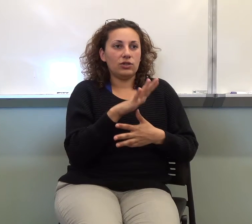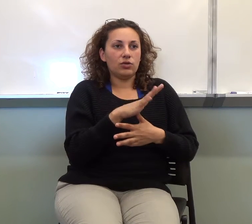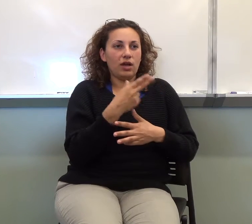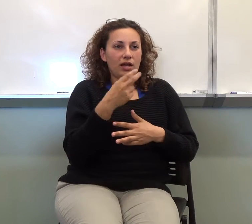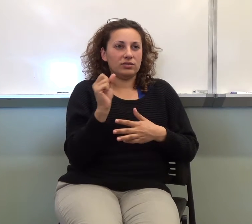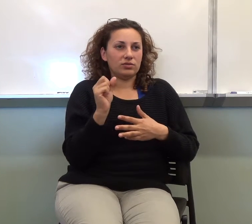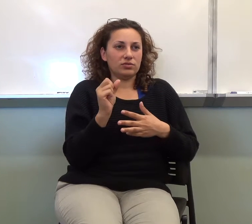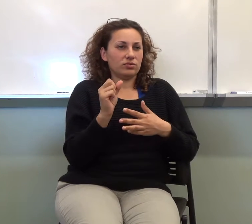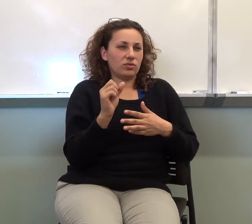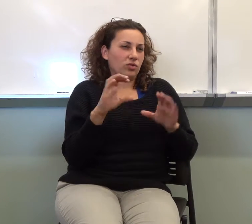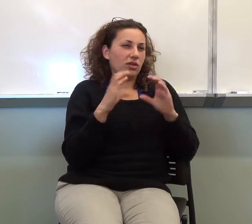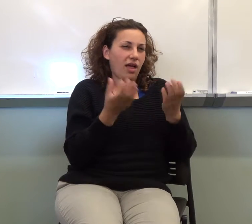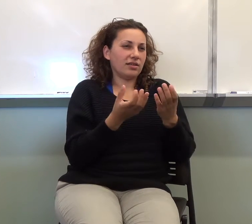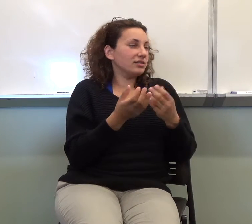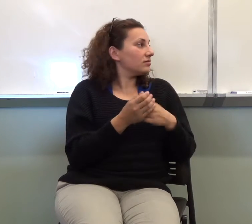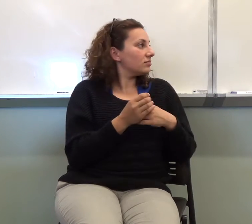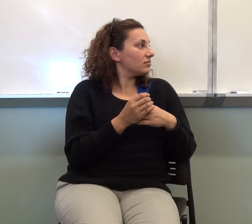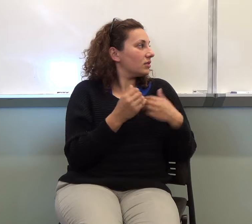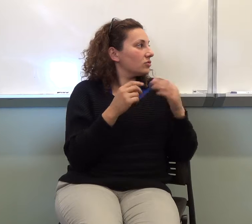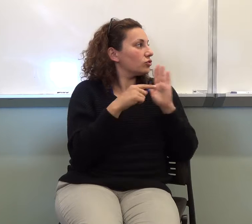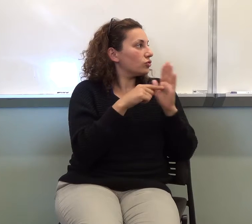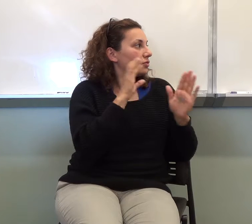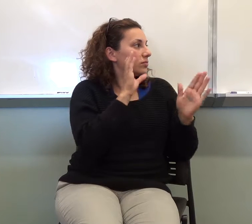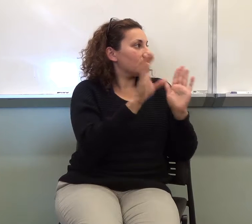even get a nice little picture there.